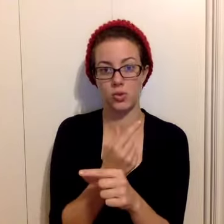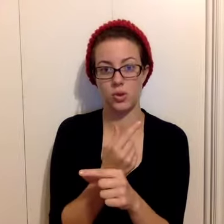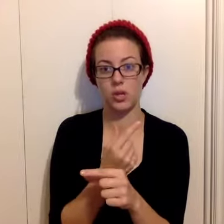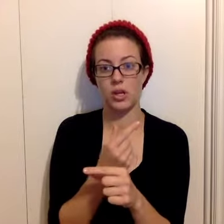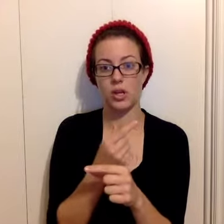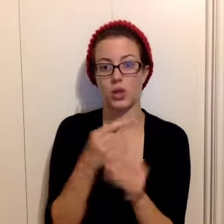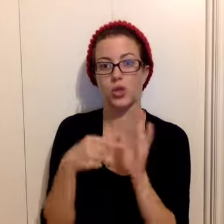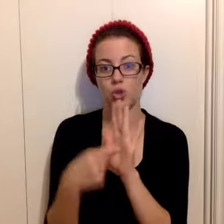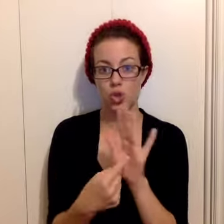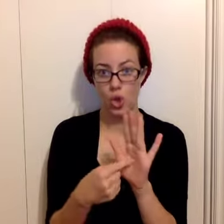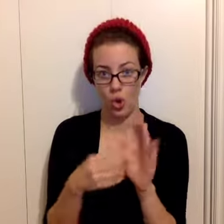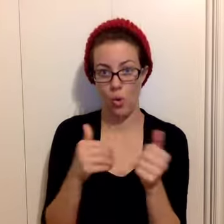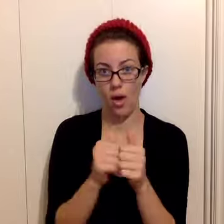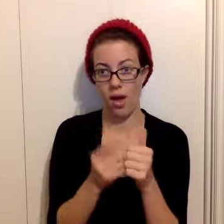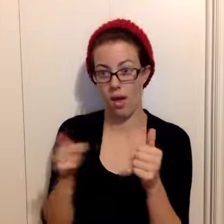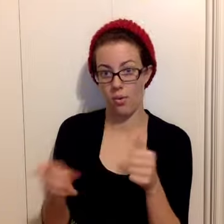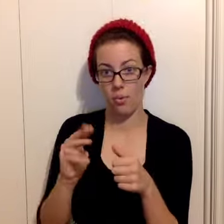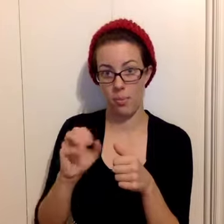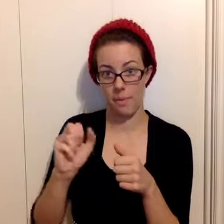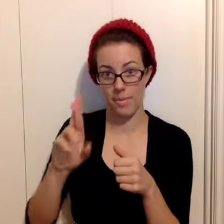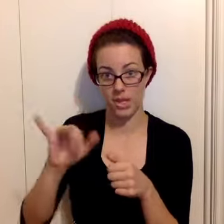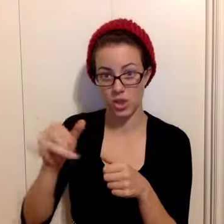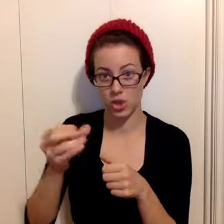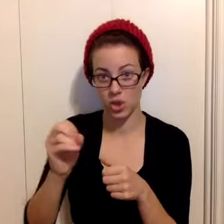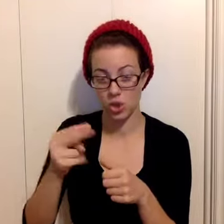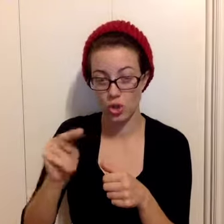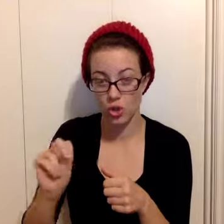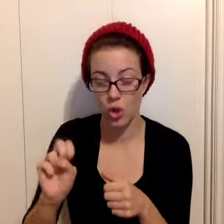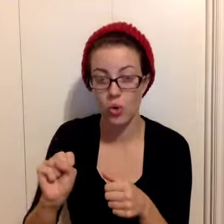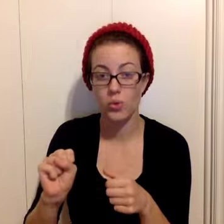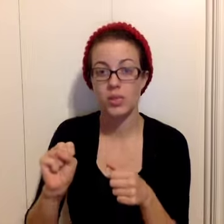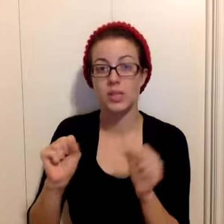plywood and the cement he will need.